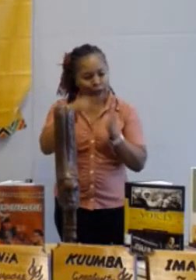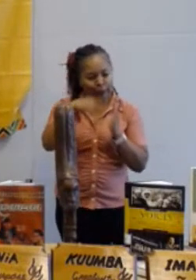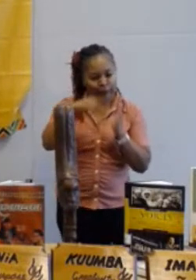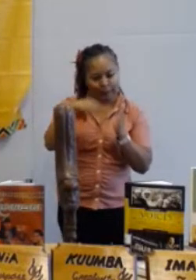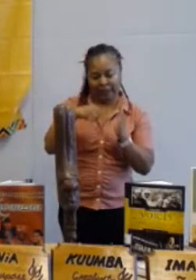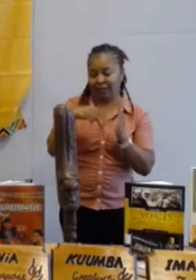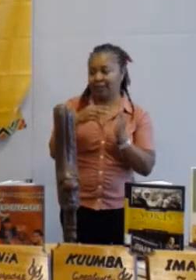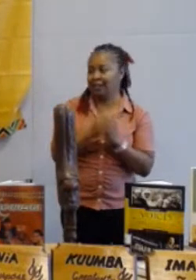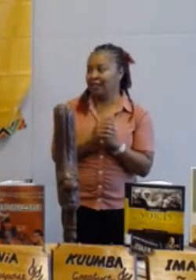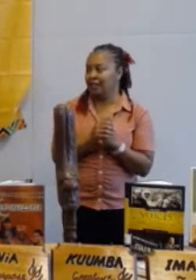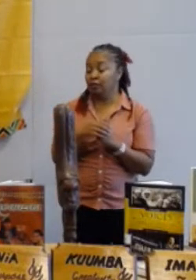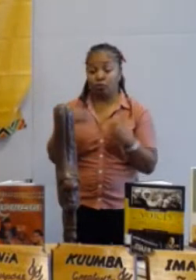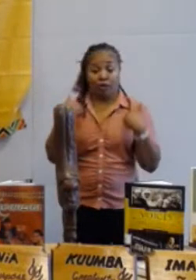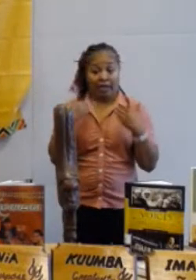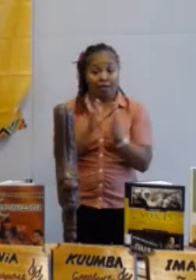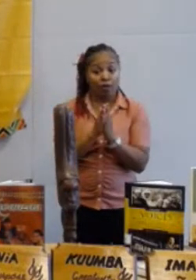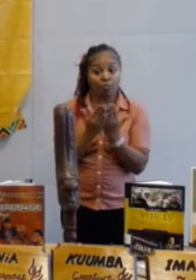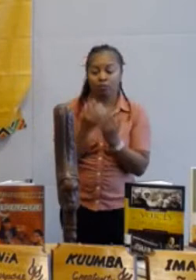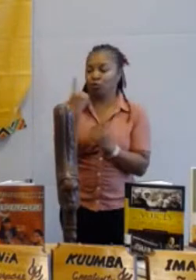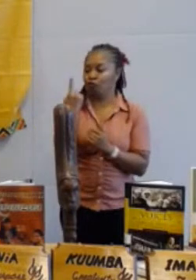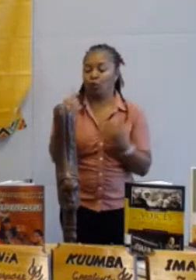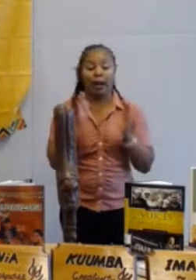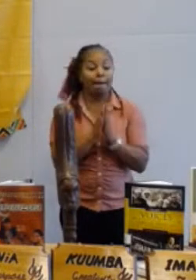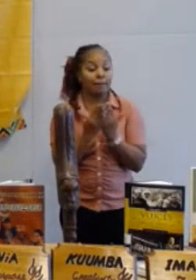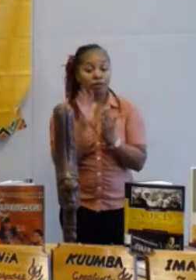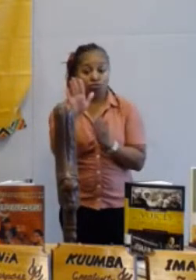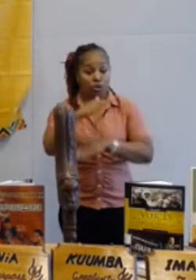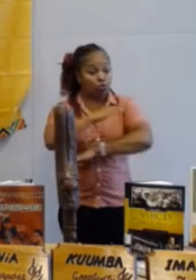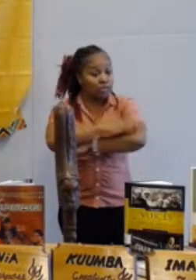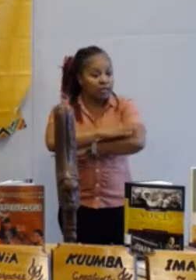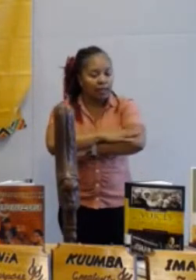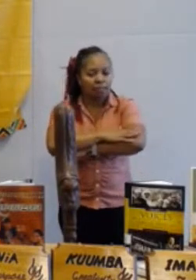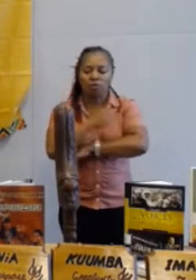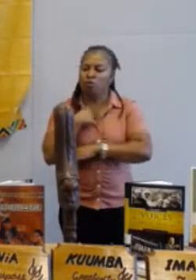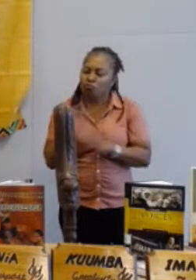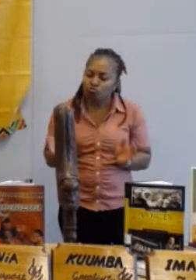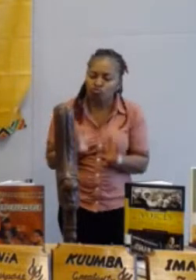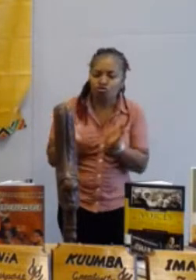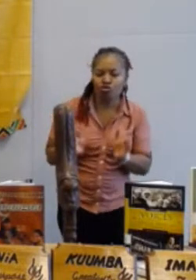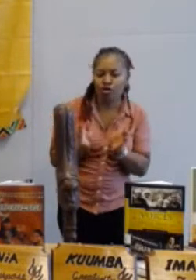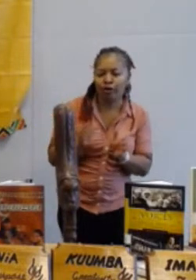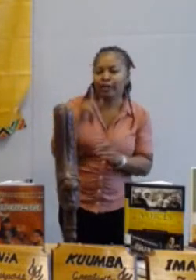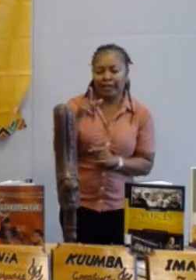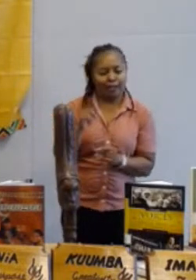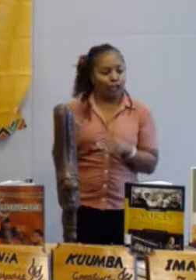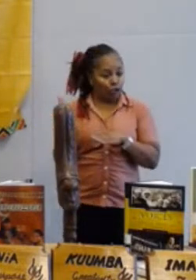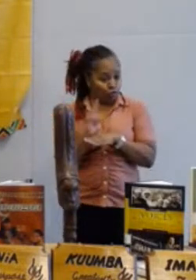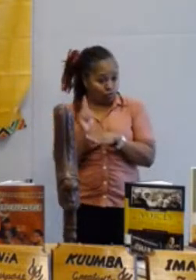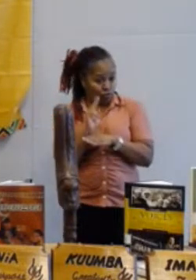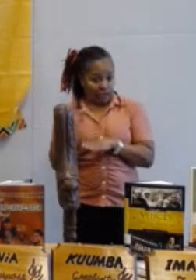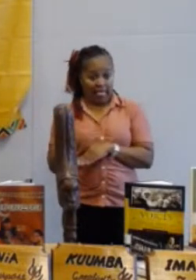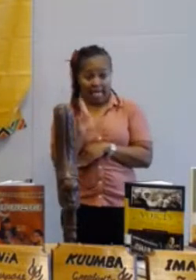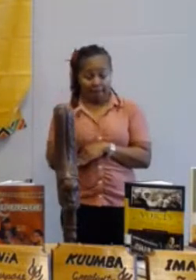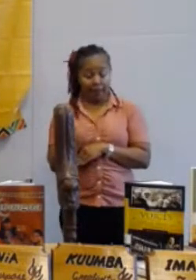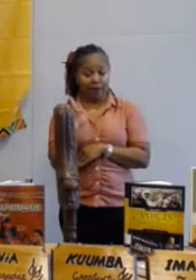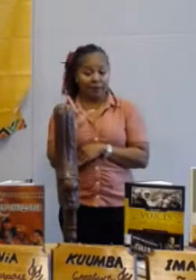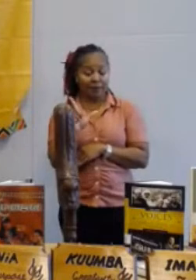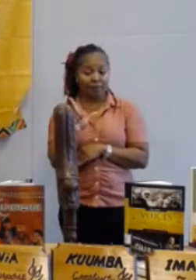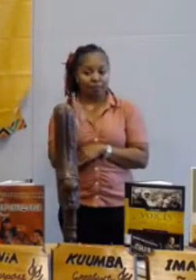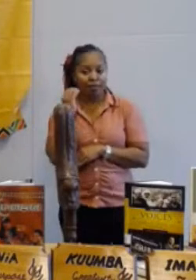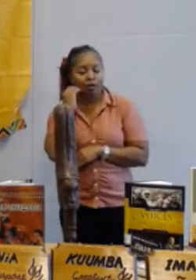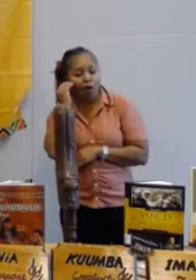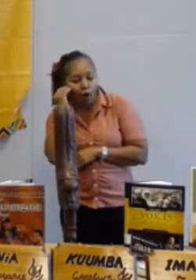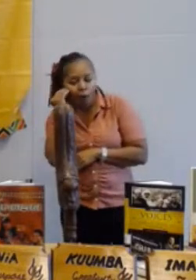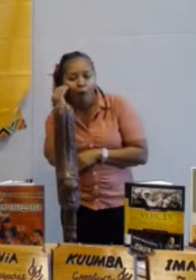person, you have a book, at least one book on your table, because we encourage you using your library and